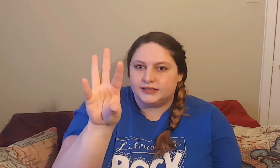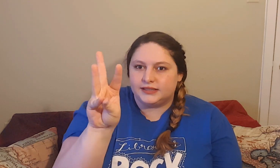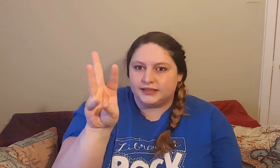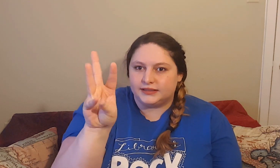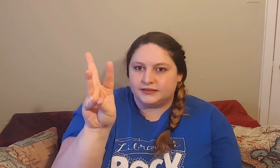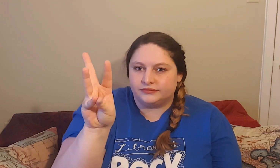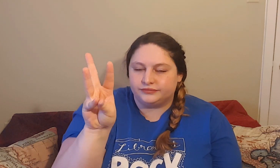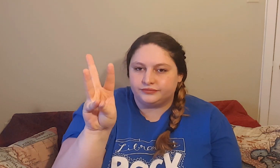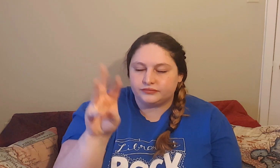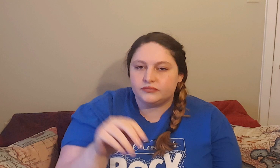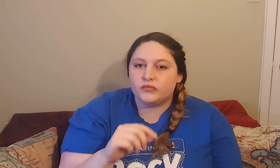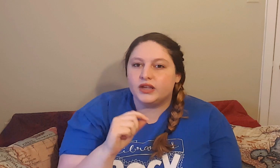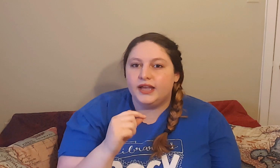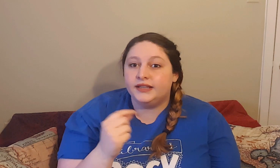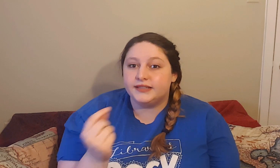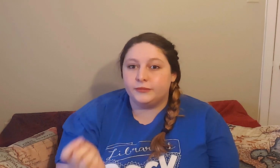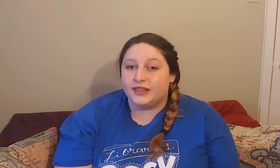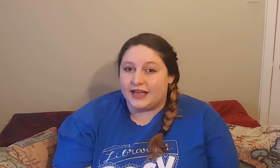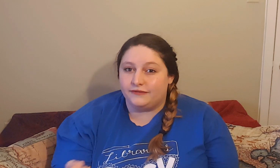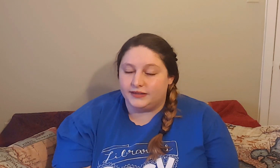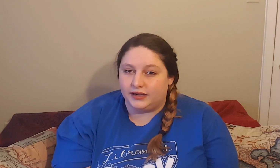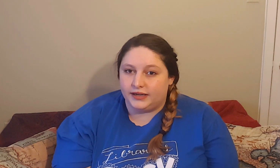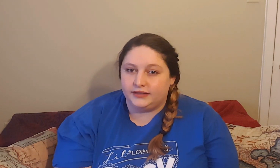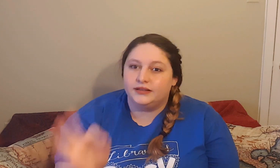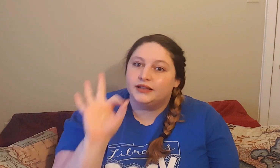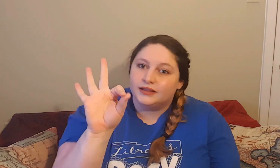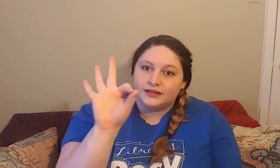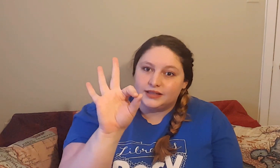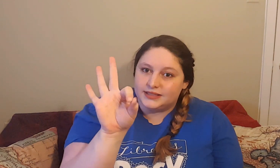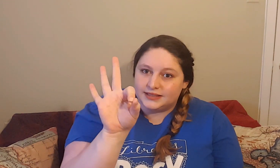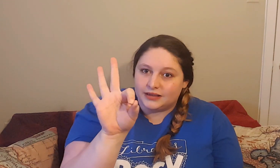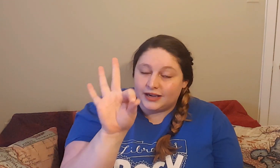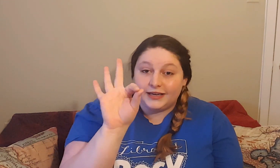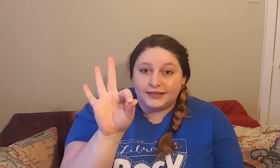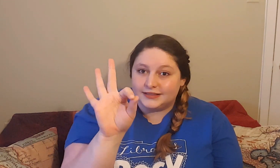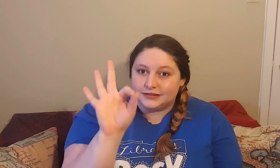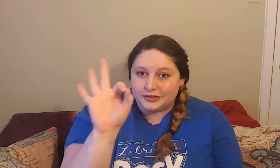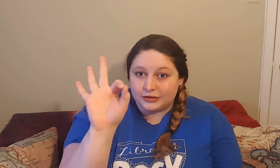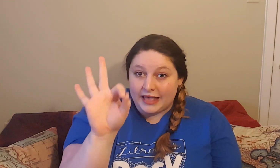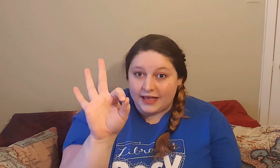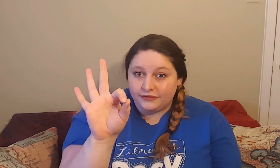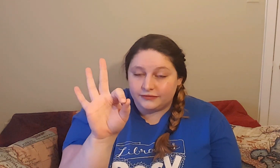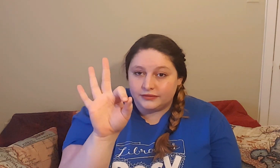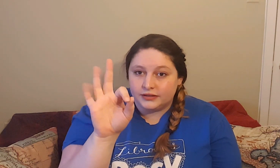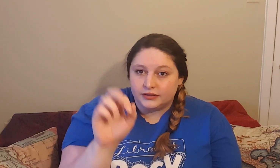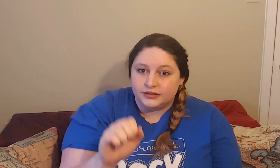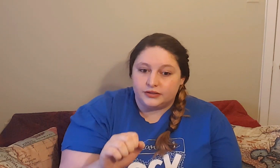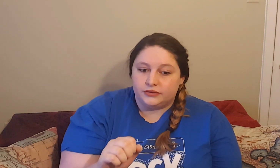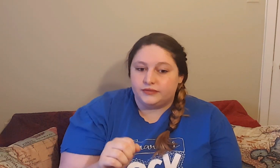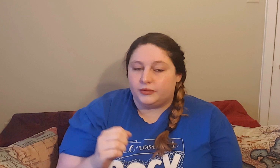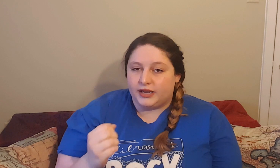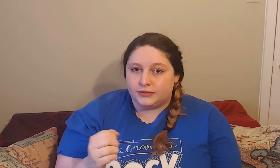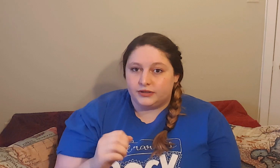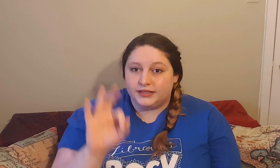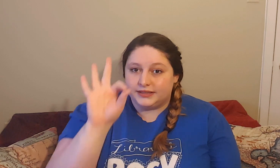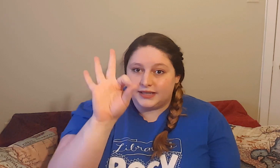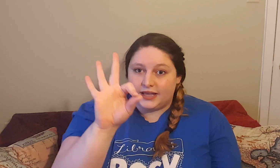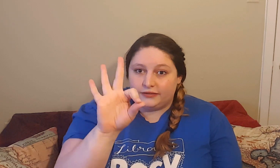W6. And same with F and 9. This is 9 and this is also F. So if our password is F